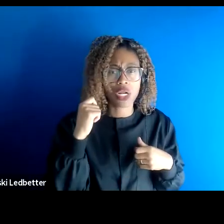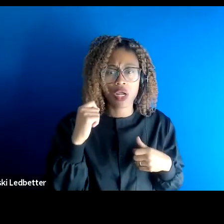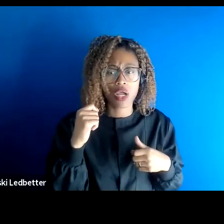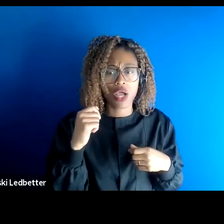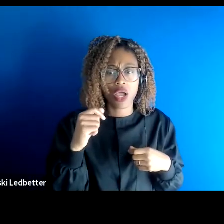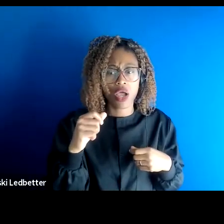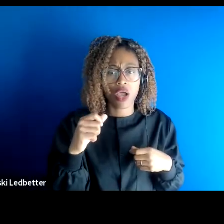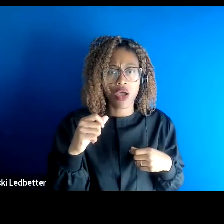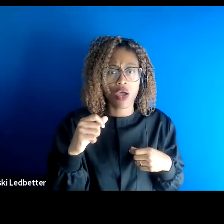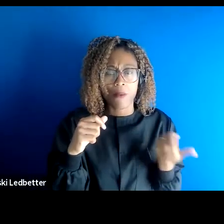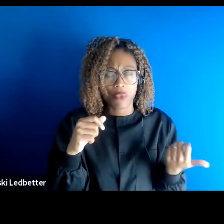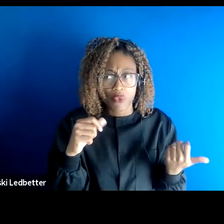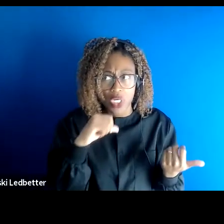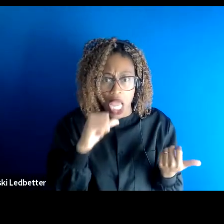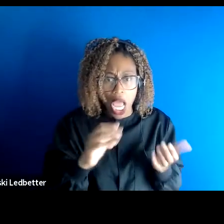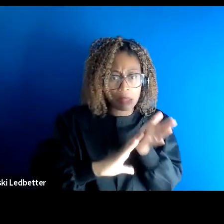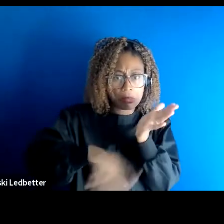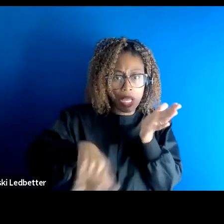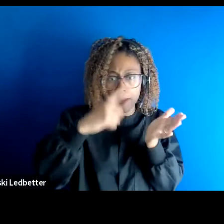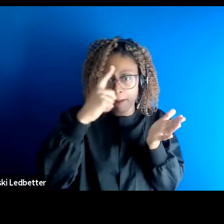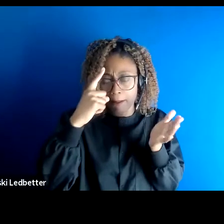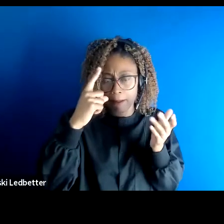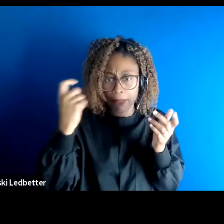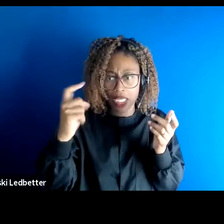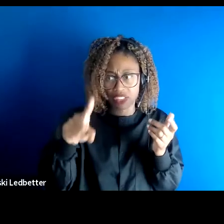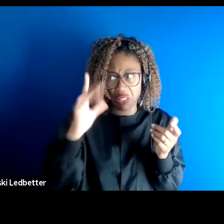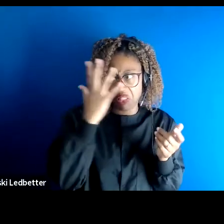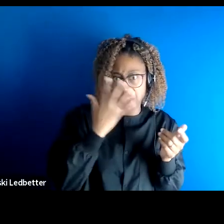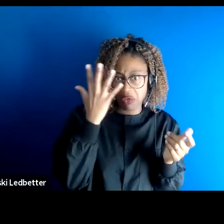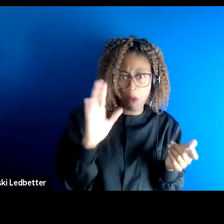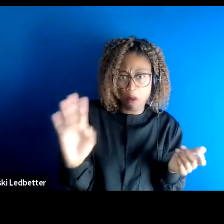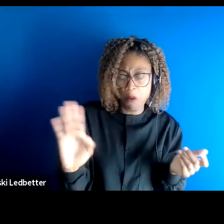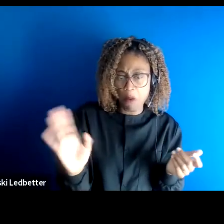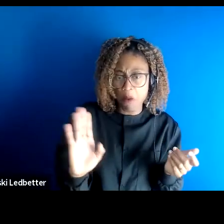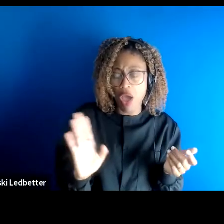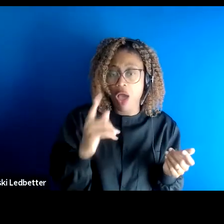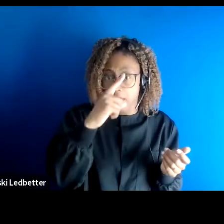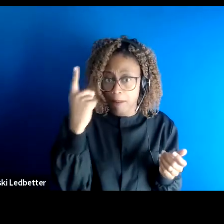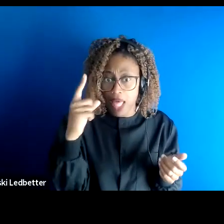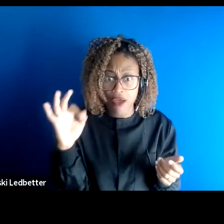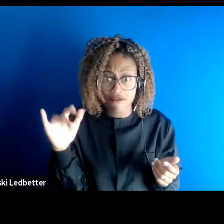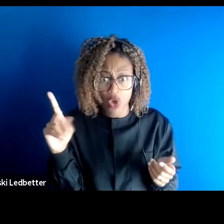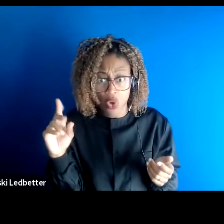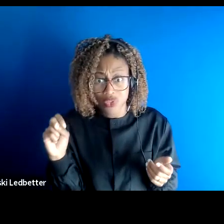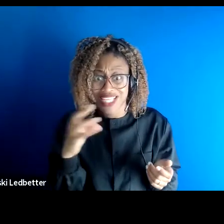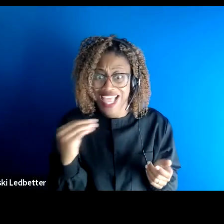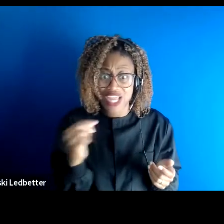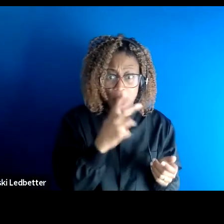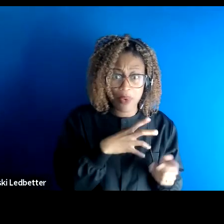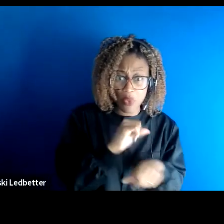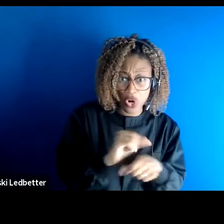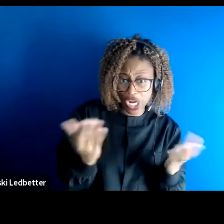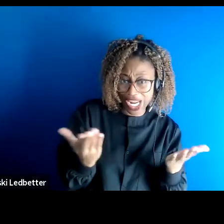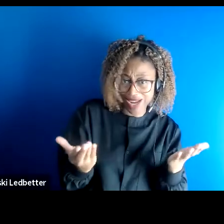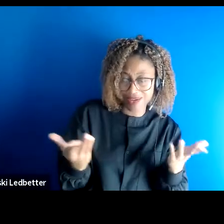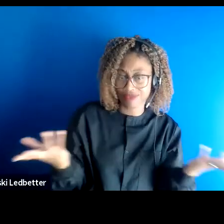disqualifying people based on their appearance. They, Black folks and women work here. So there must